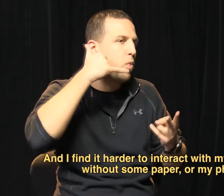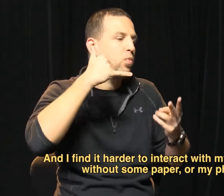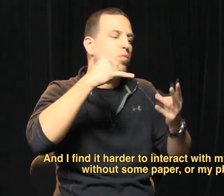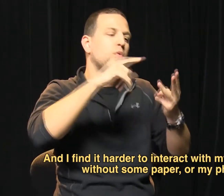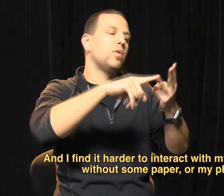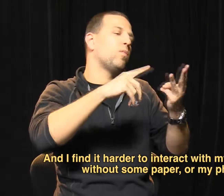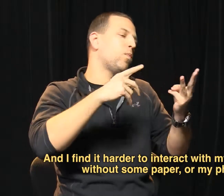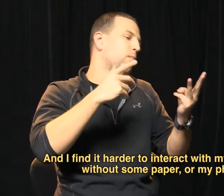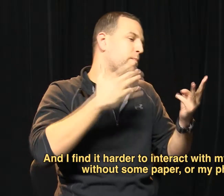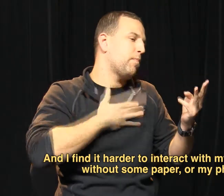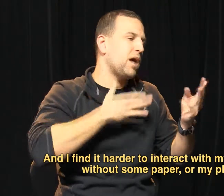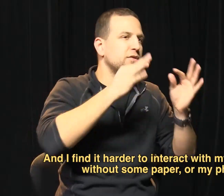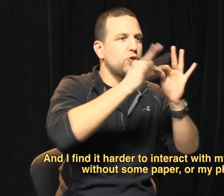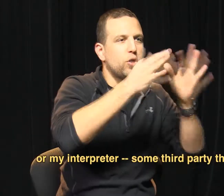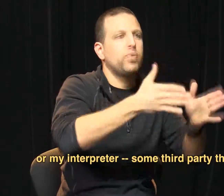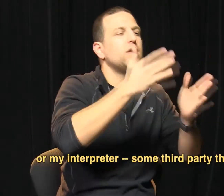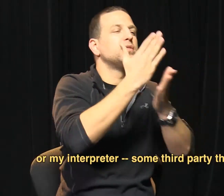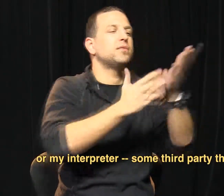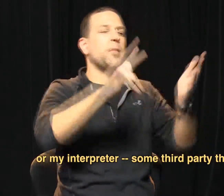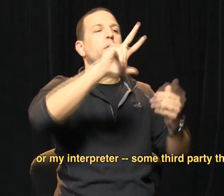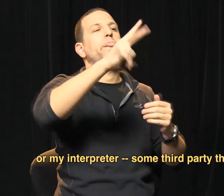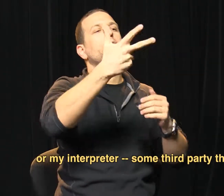okay. That's okay."